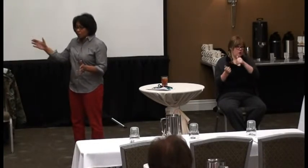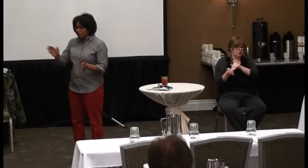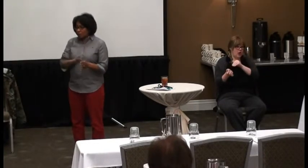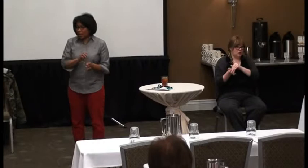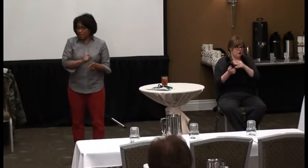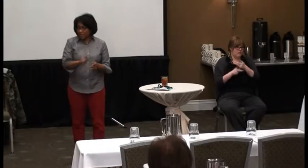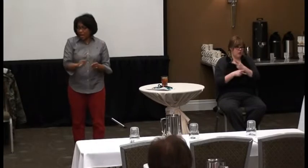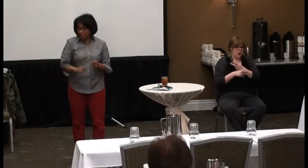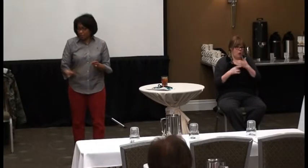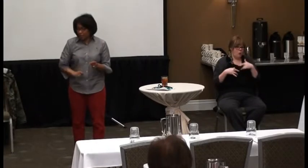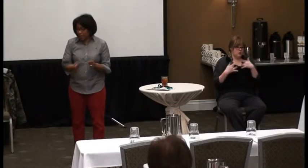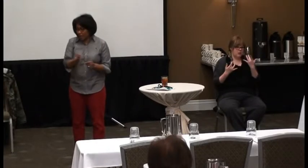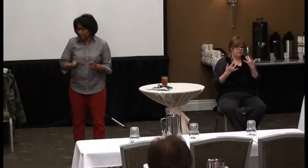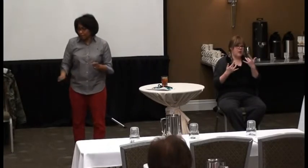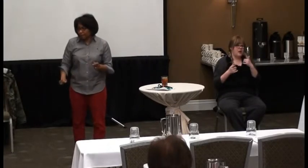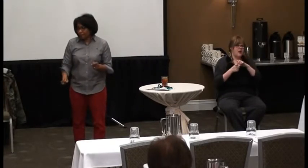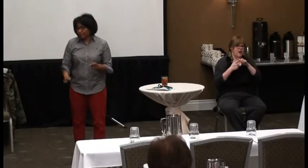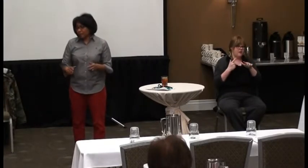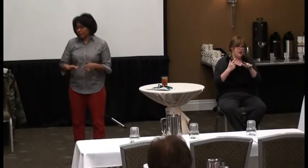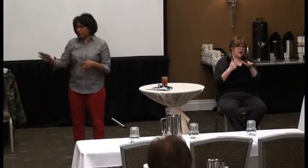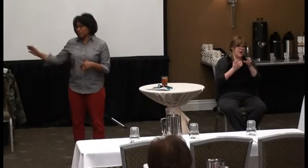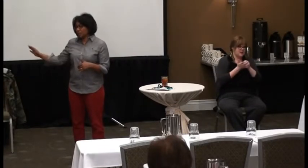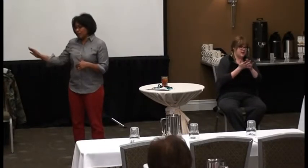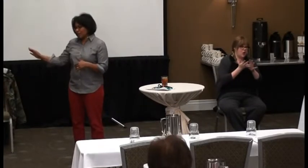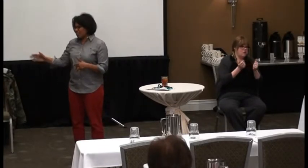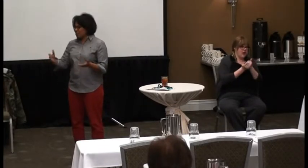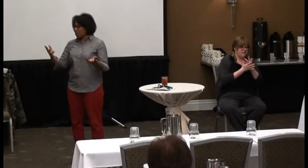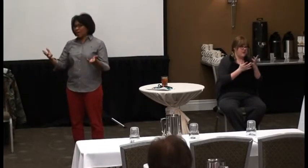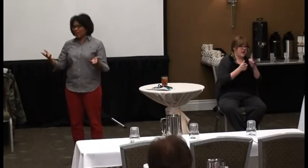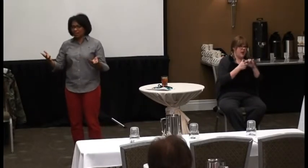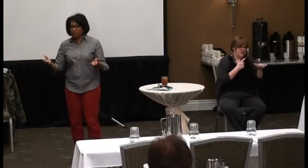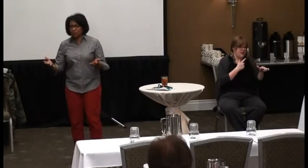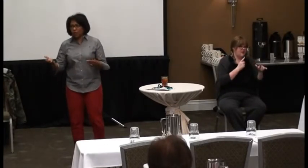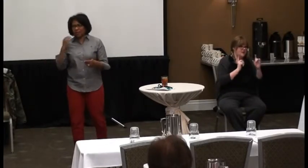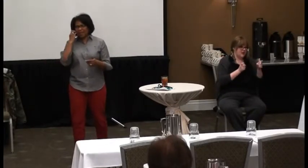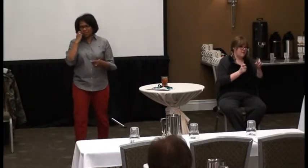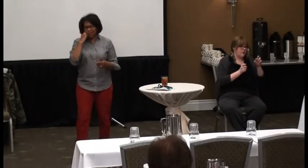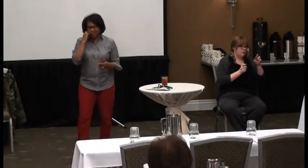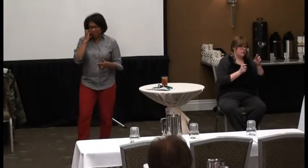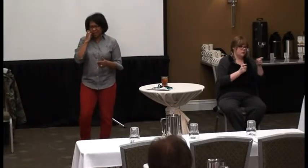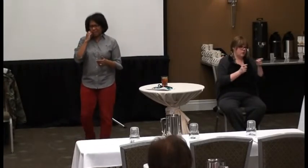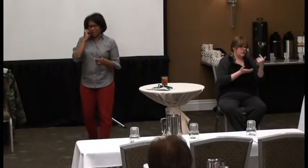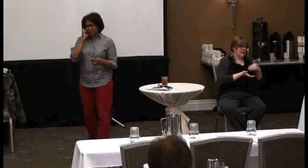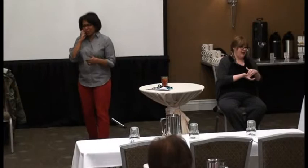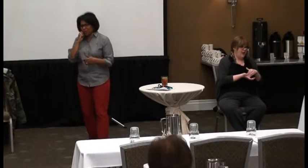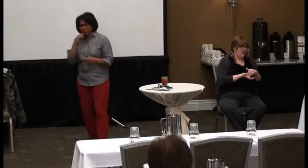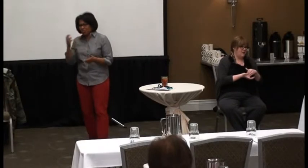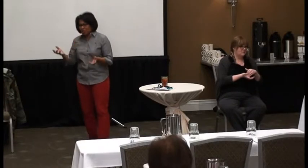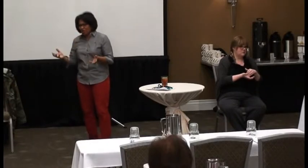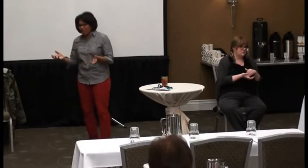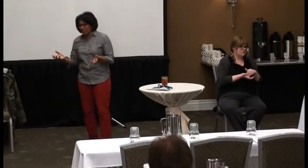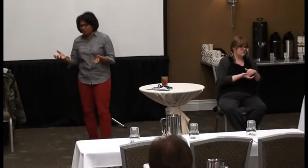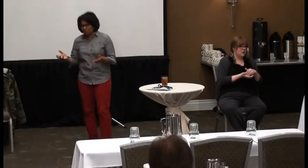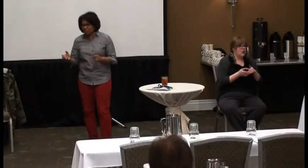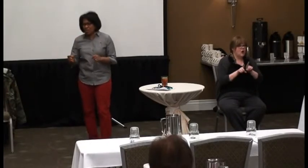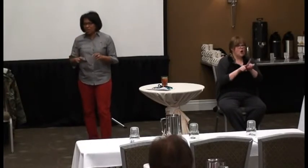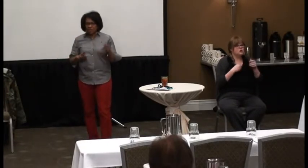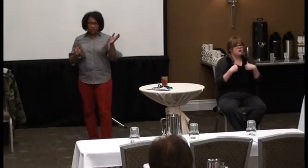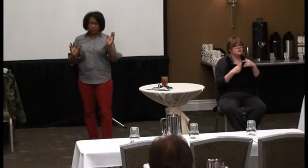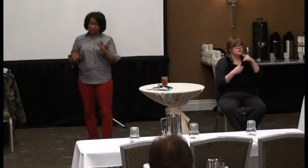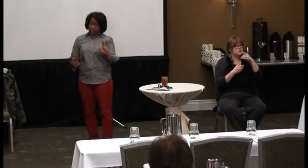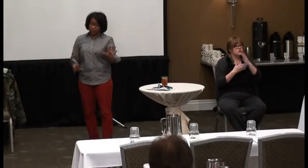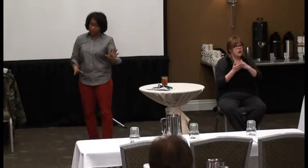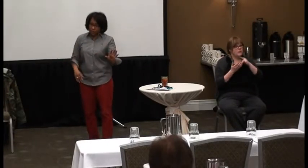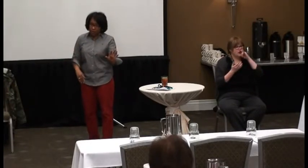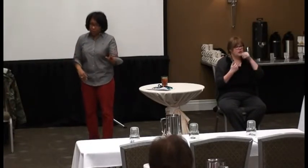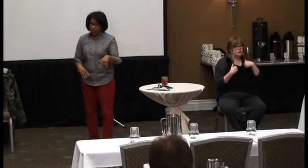so I'm comfortable and I can document that and do that. And you know, and I have kids who I have some kids who have real severe cardiac issues, and